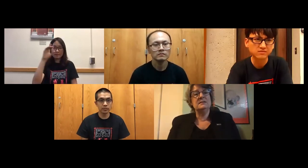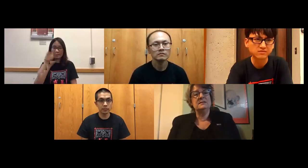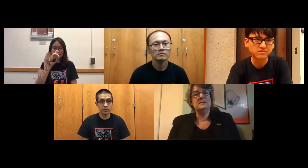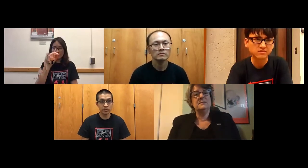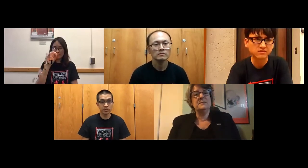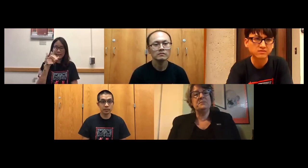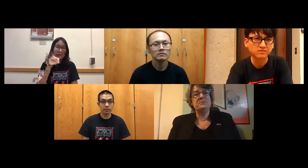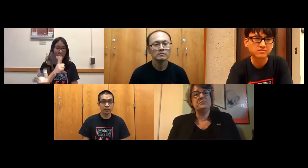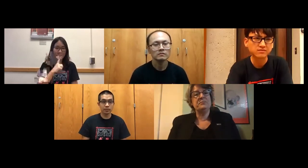I do.